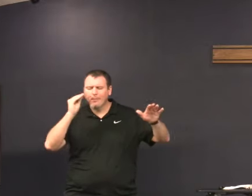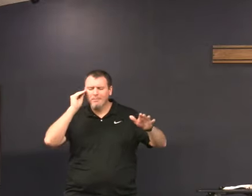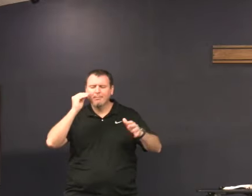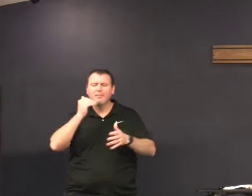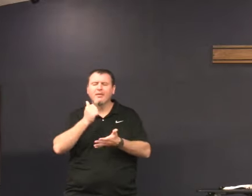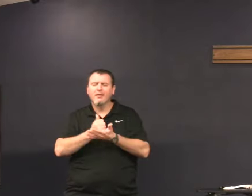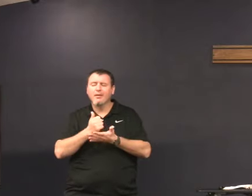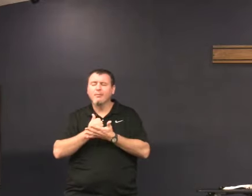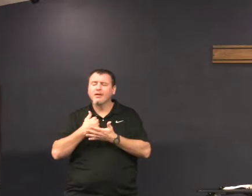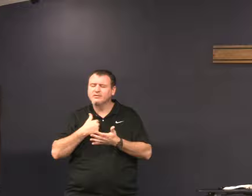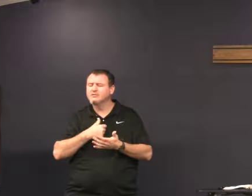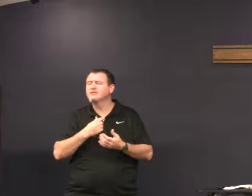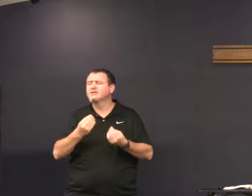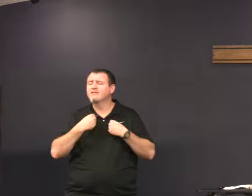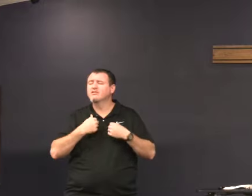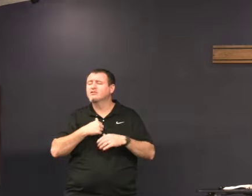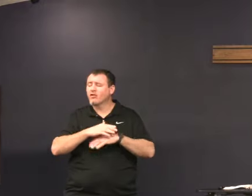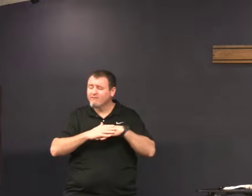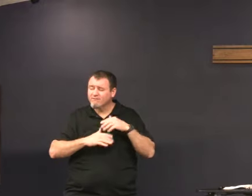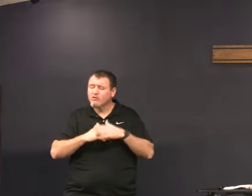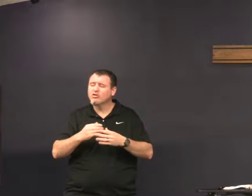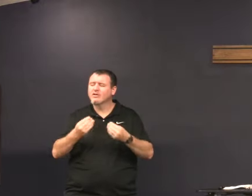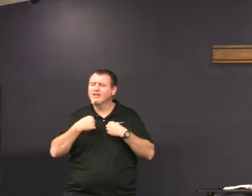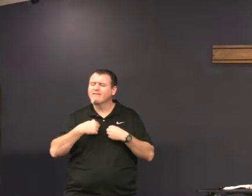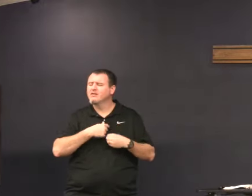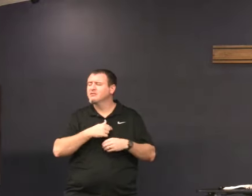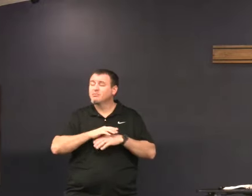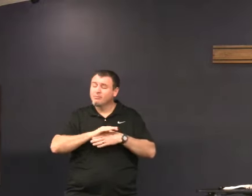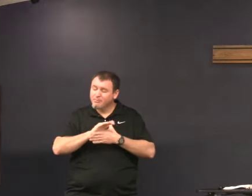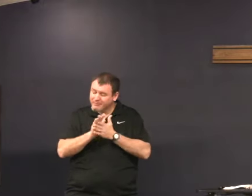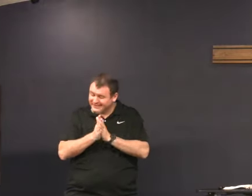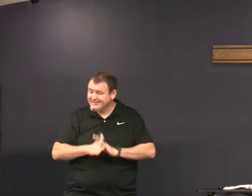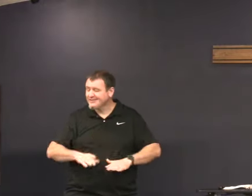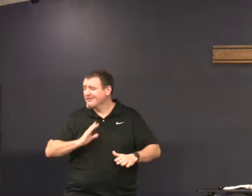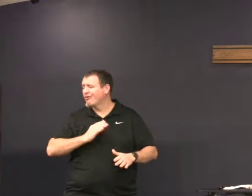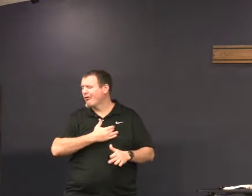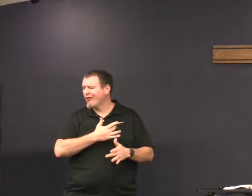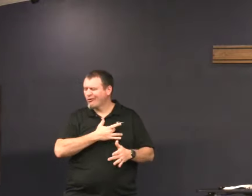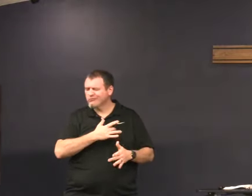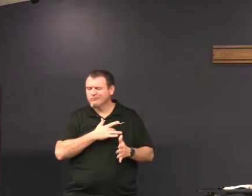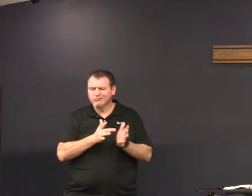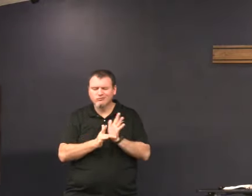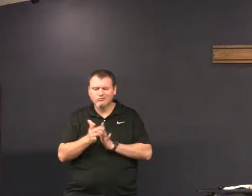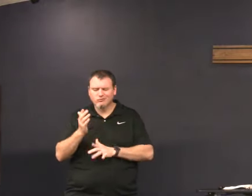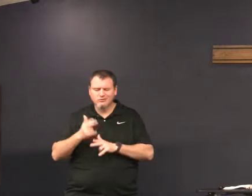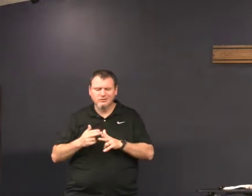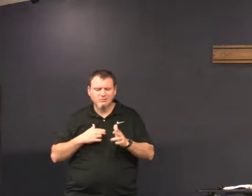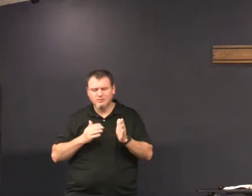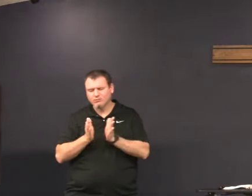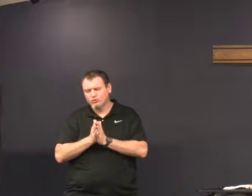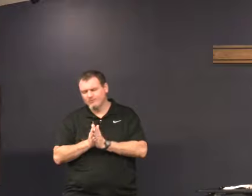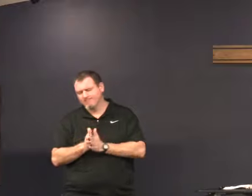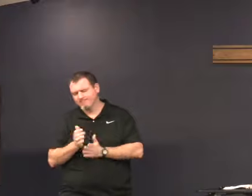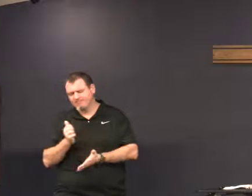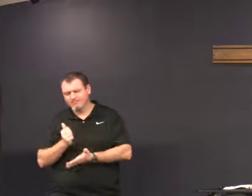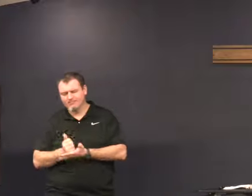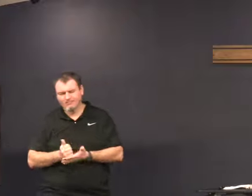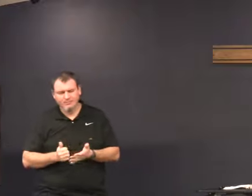Lord, be with us as we go home. Help us, give us comfort and peace in our hearts.